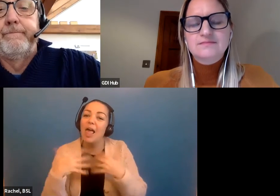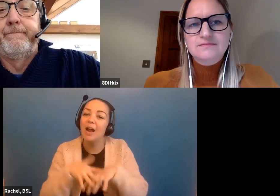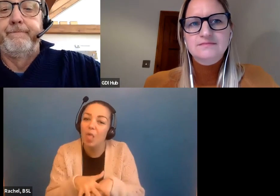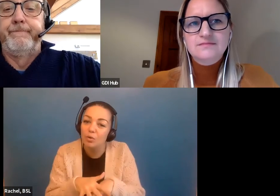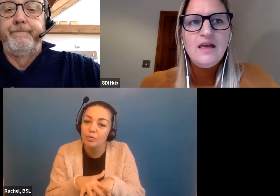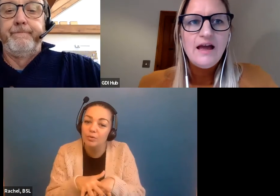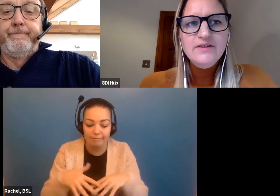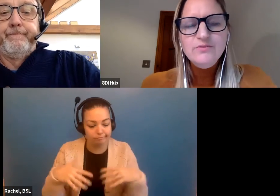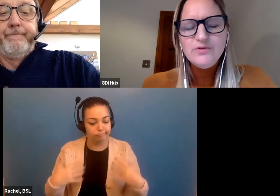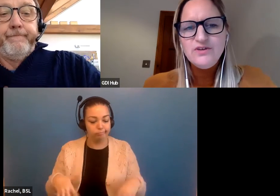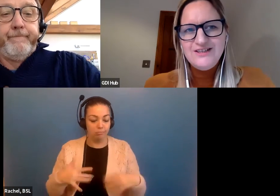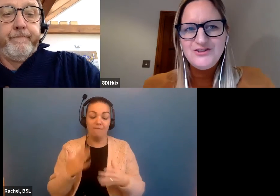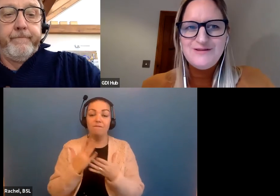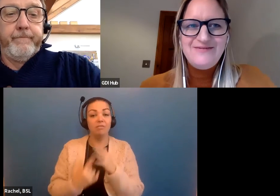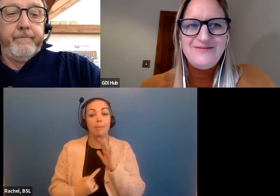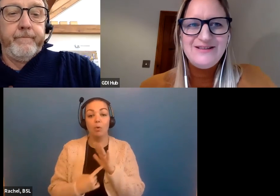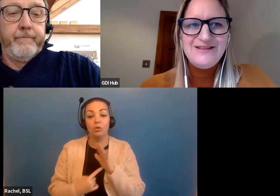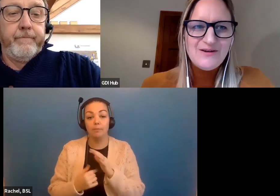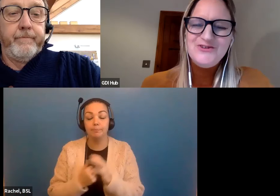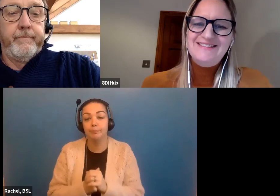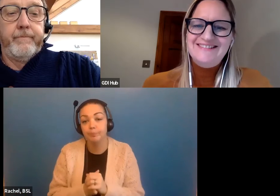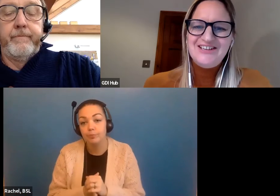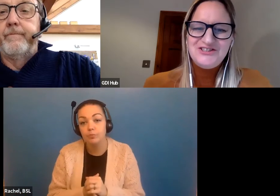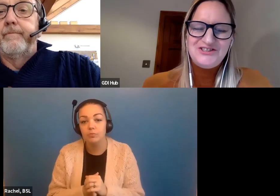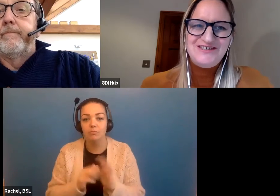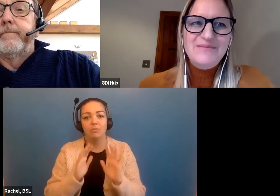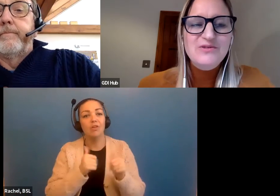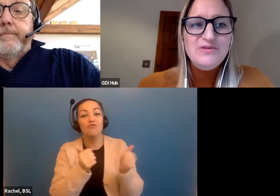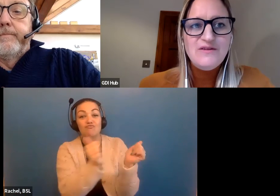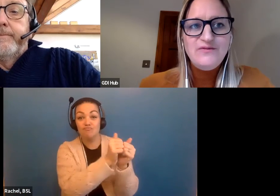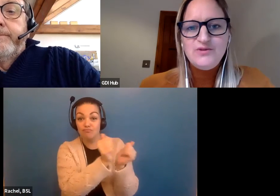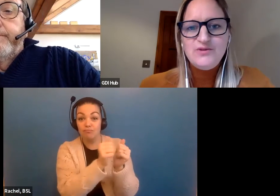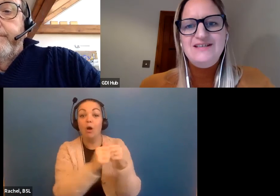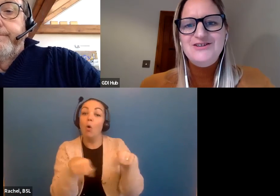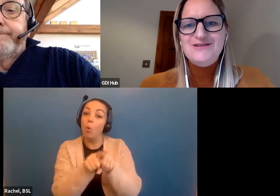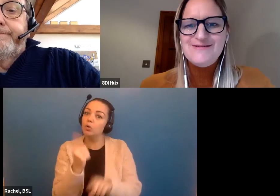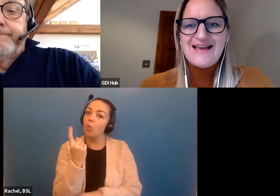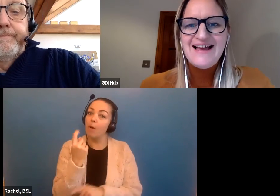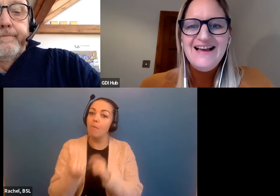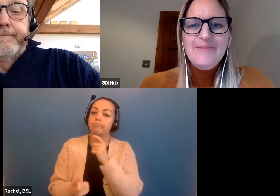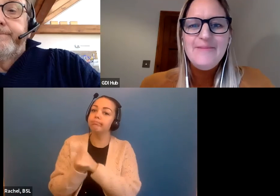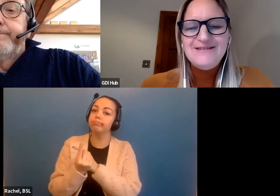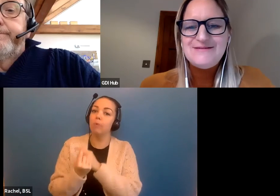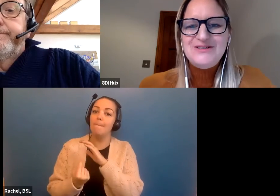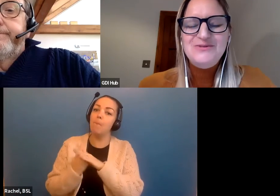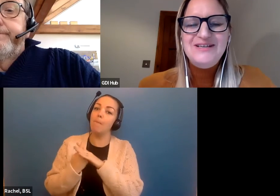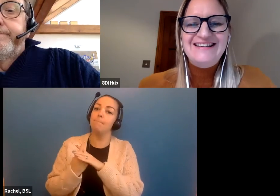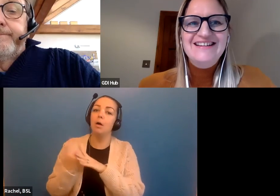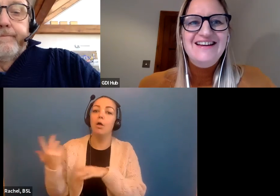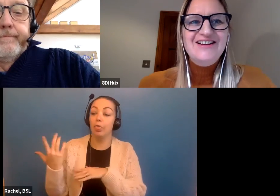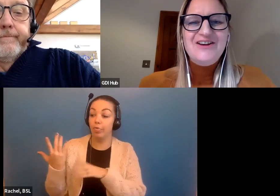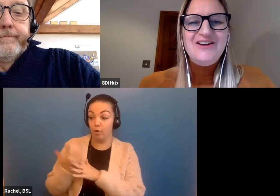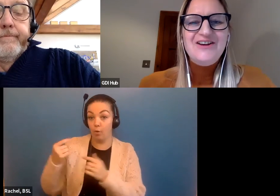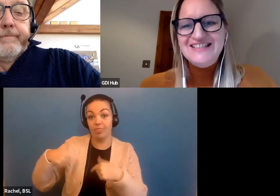part. And I think what's really interesting, and I think that's come up through this discussion, but also through all the presentations, is that balance